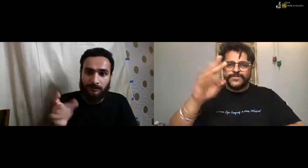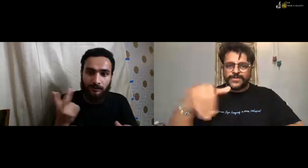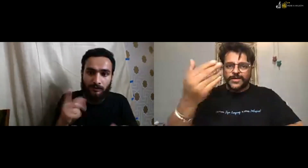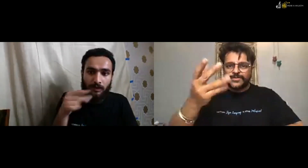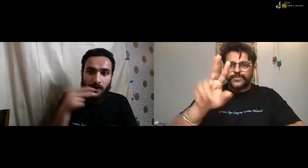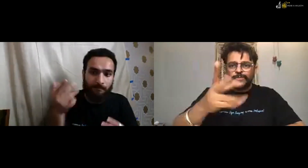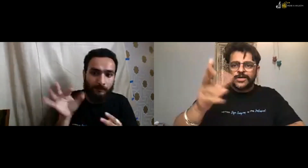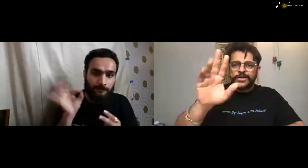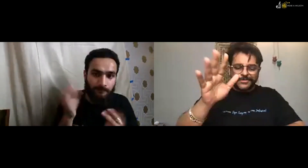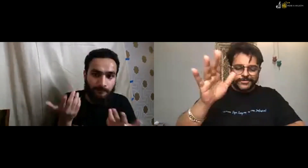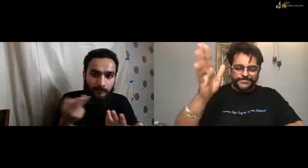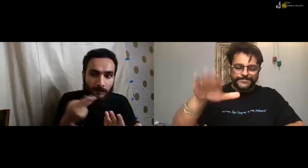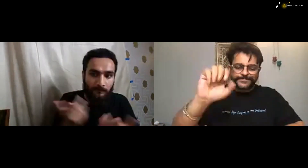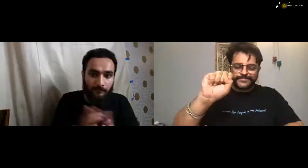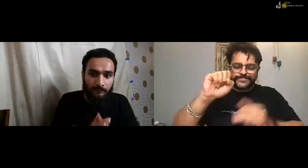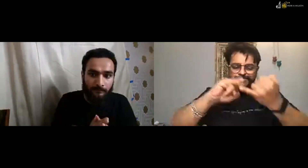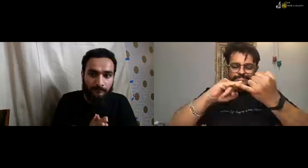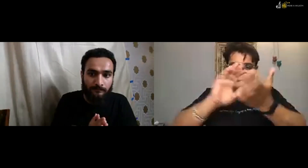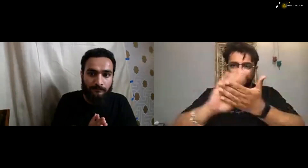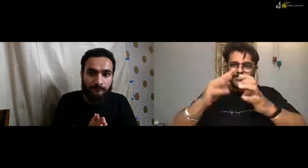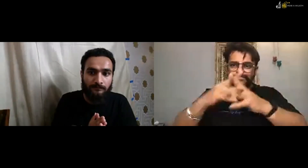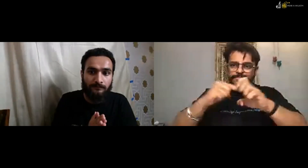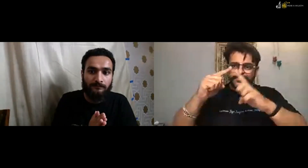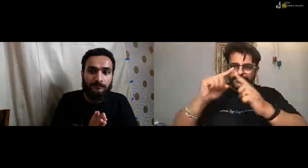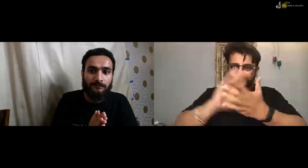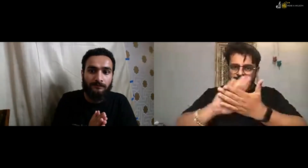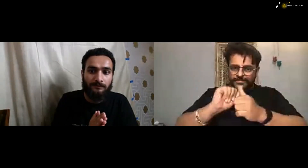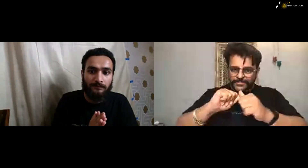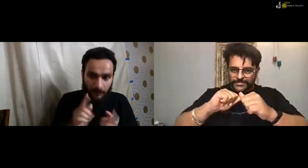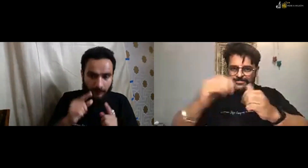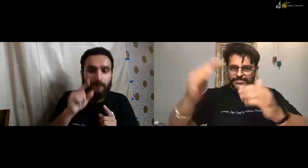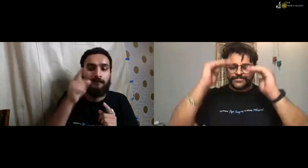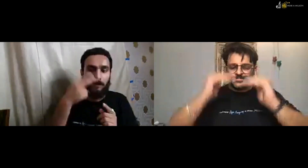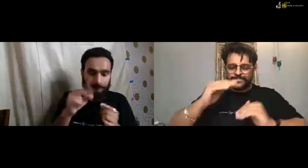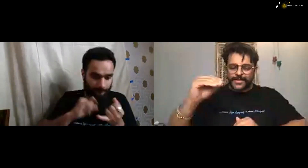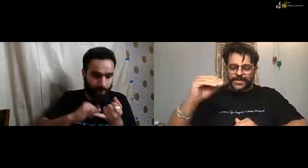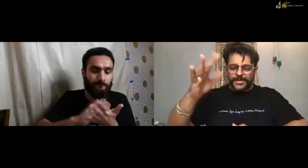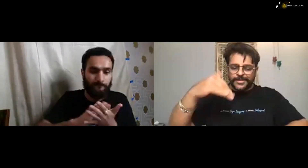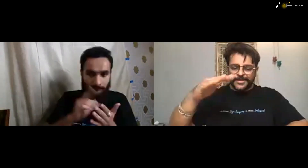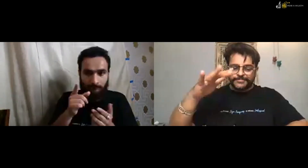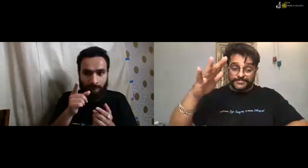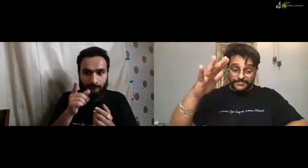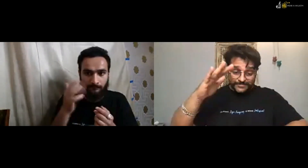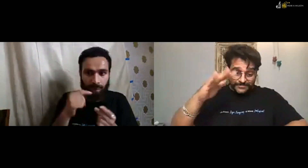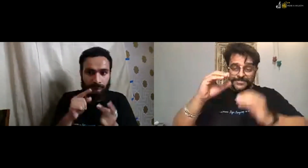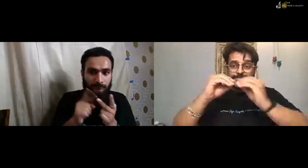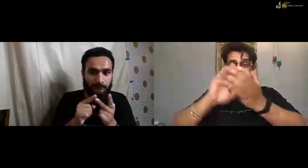Up next, the next two, we'll have Shweta and